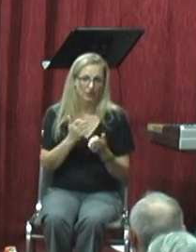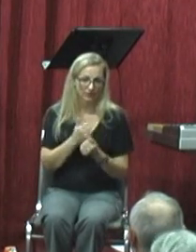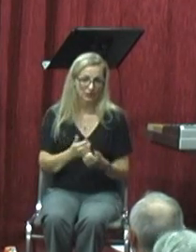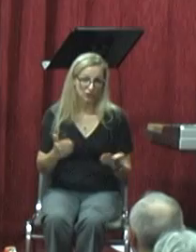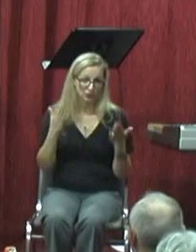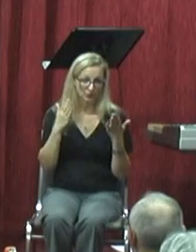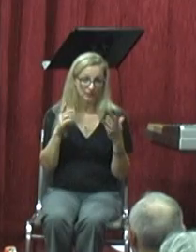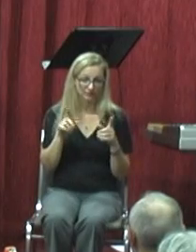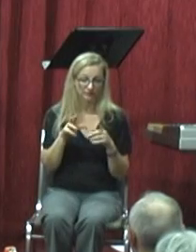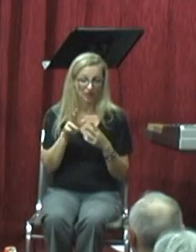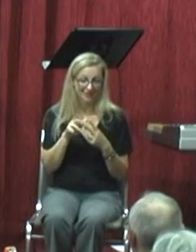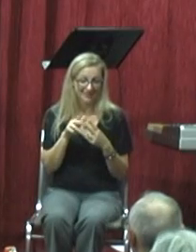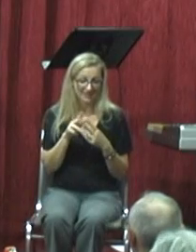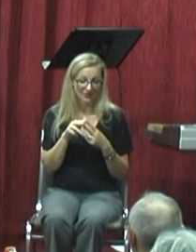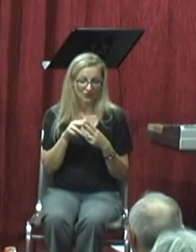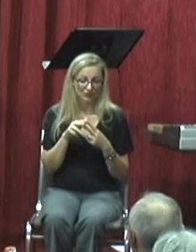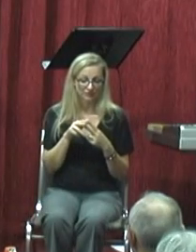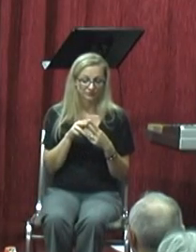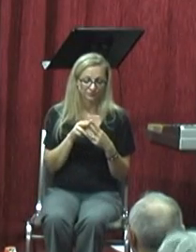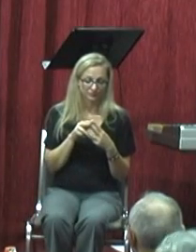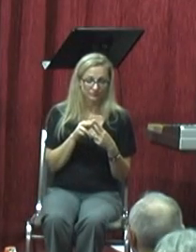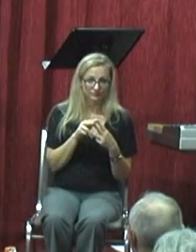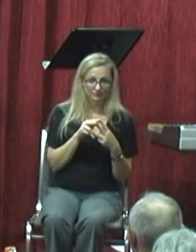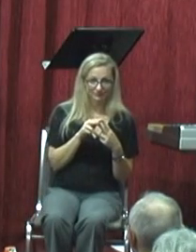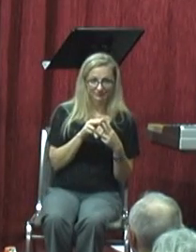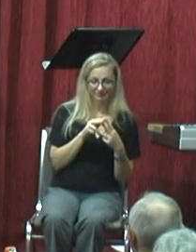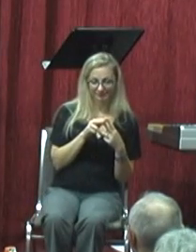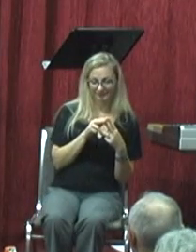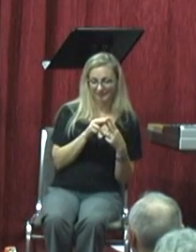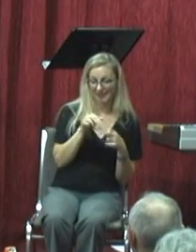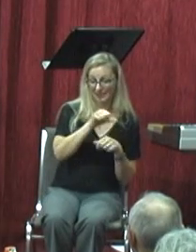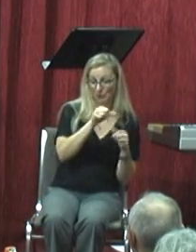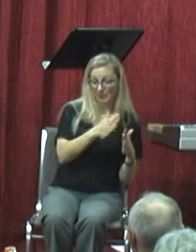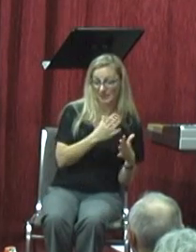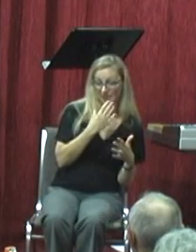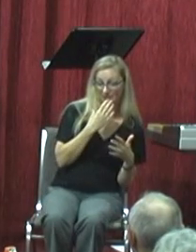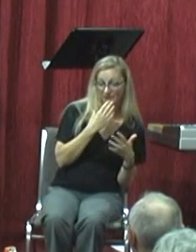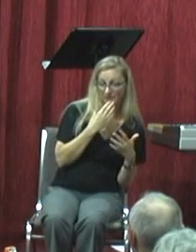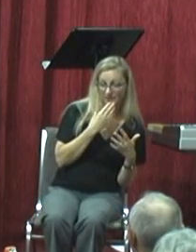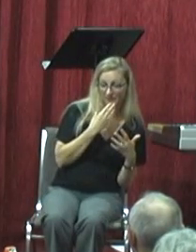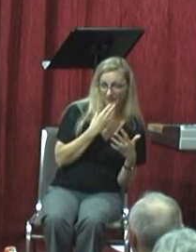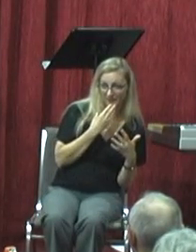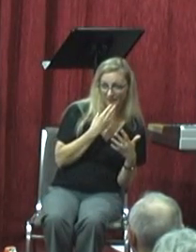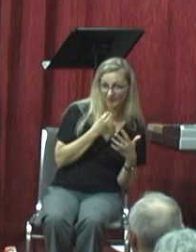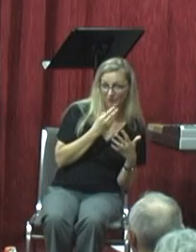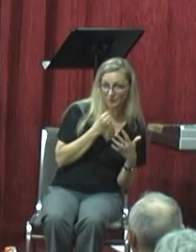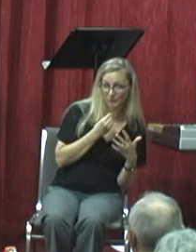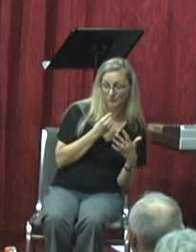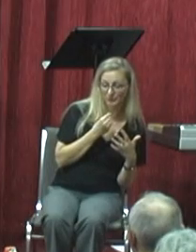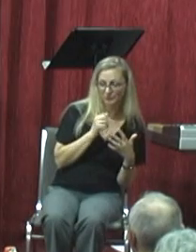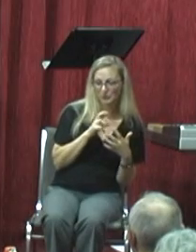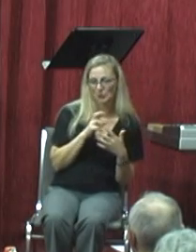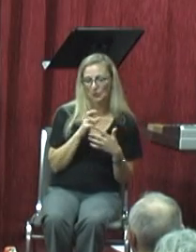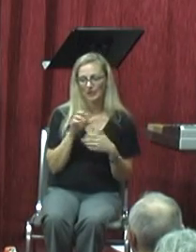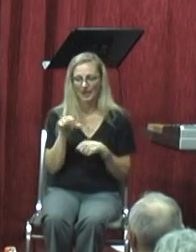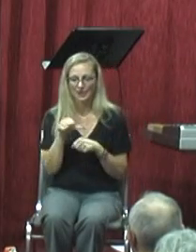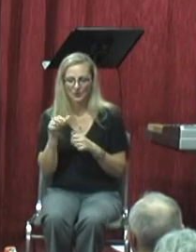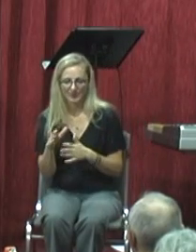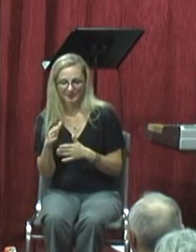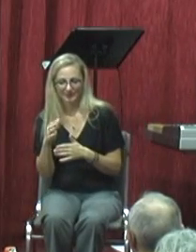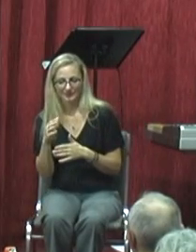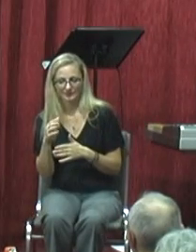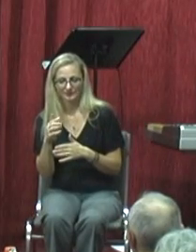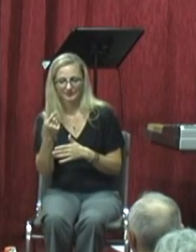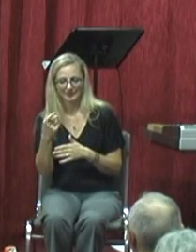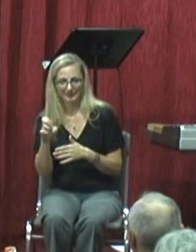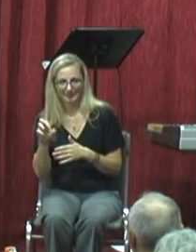Yeshua are either Yehudi Mishihi or Ger Mishihi. Either way, your very name